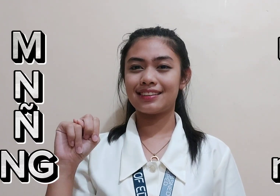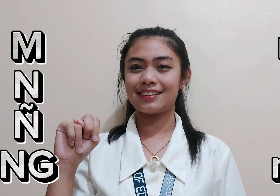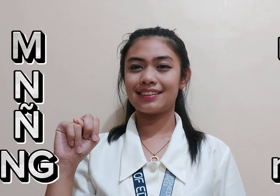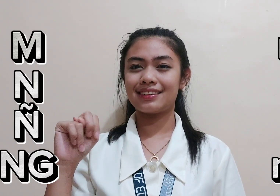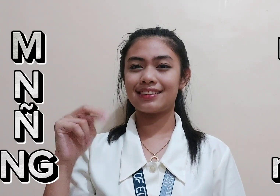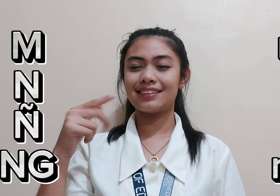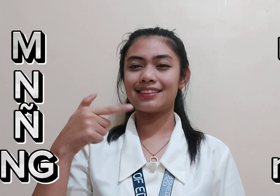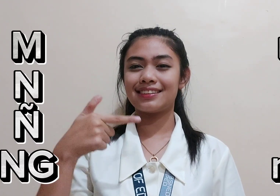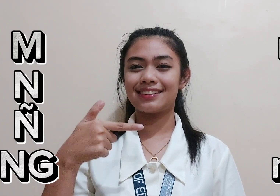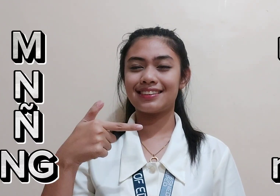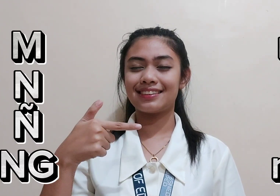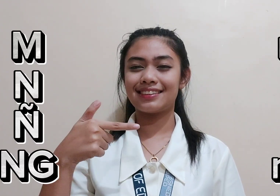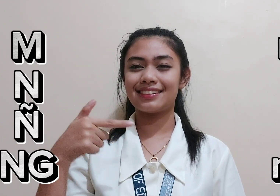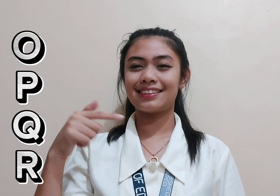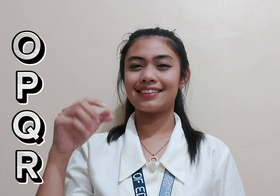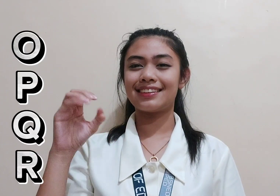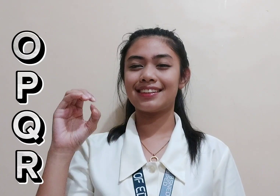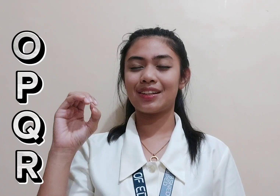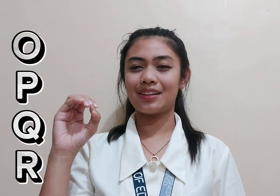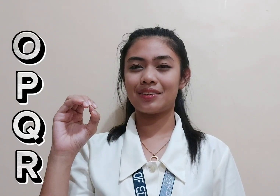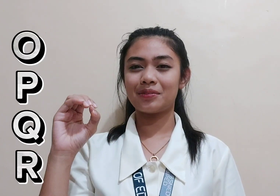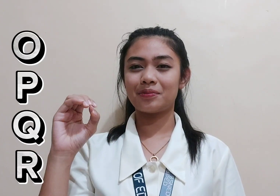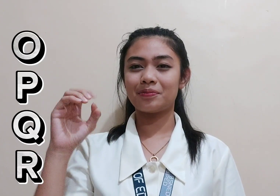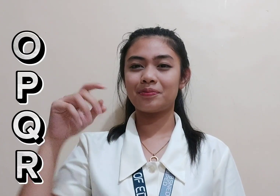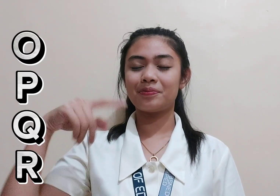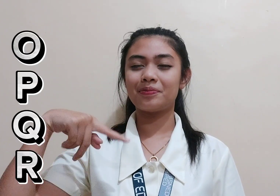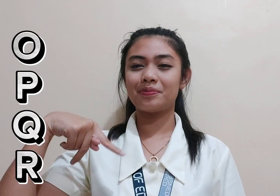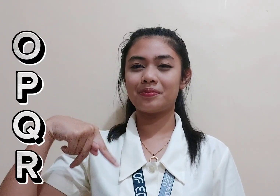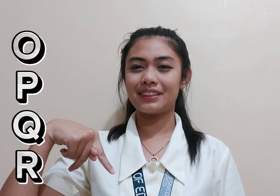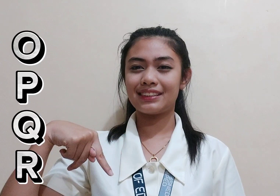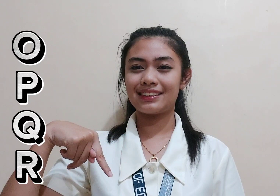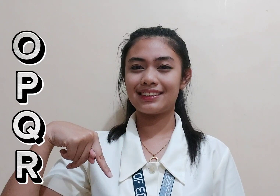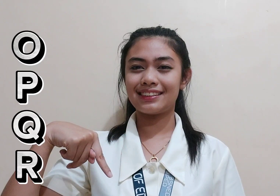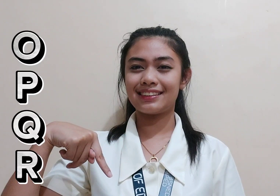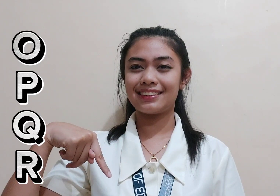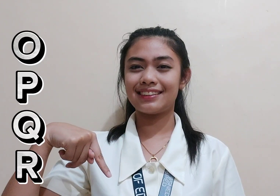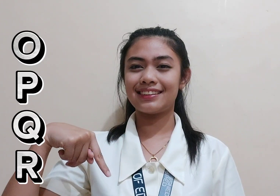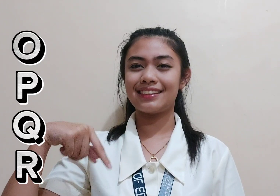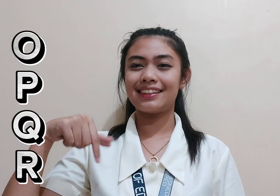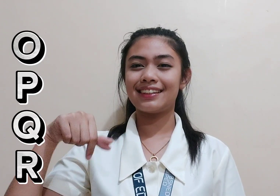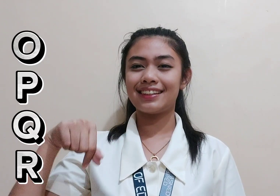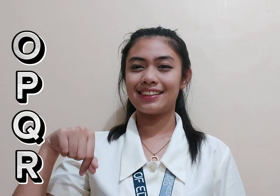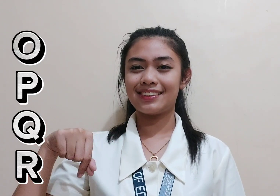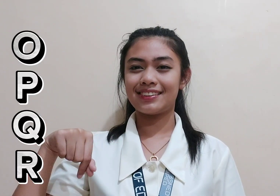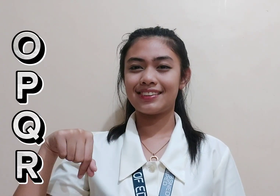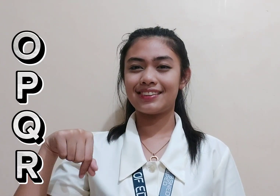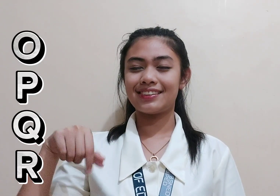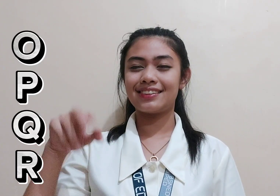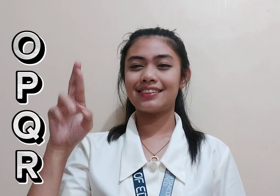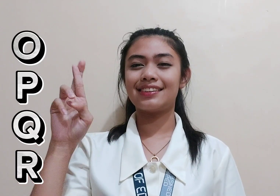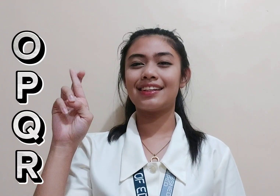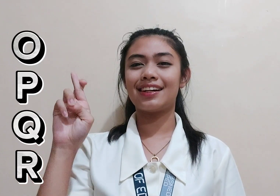N-G, O, P, Q,